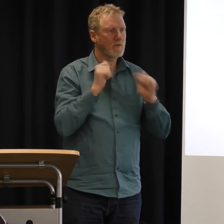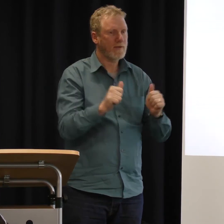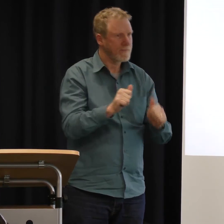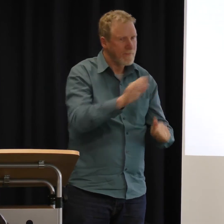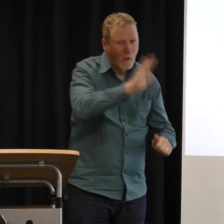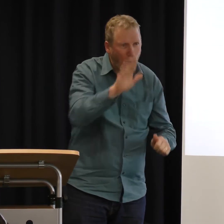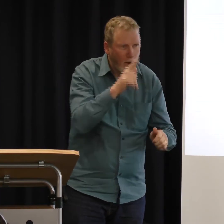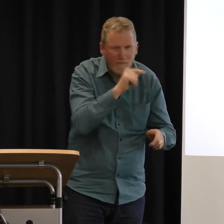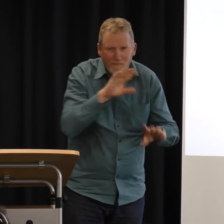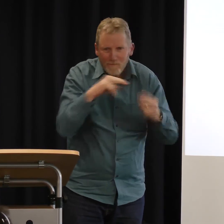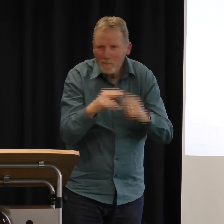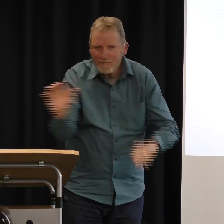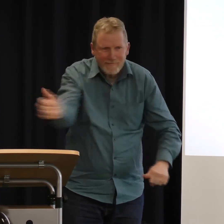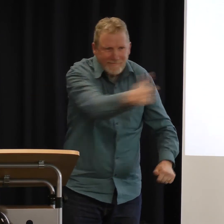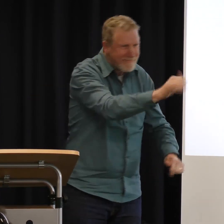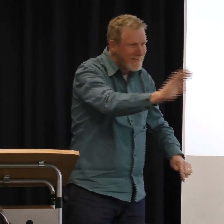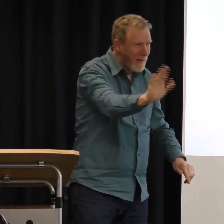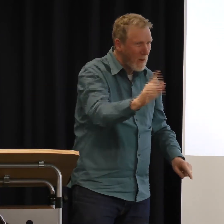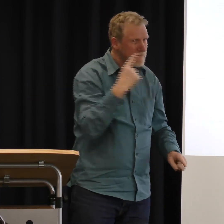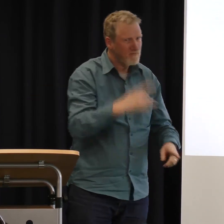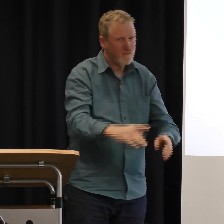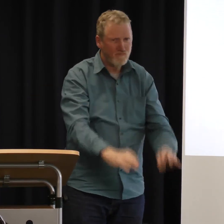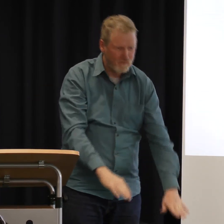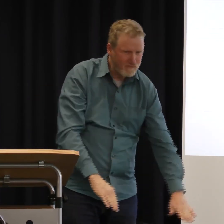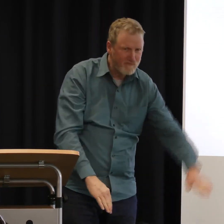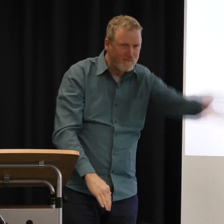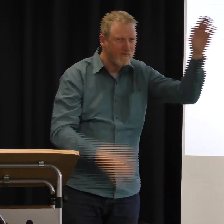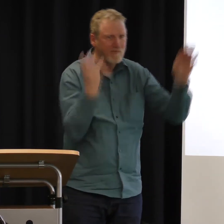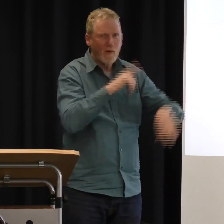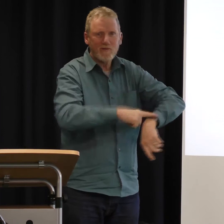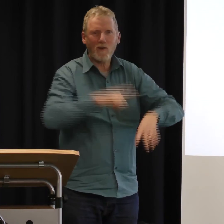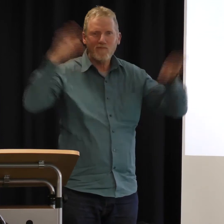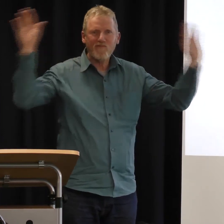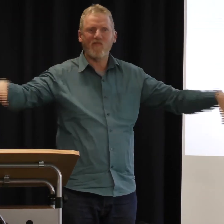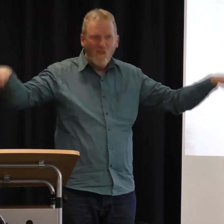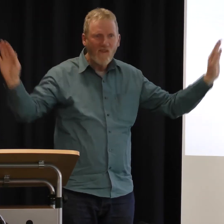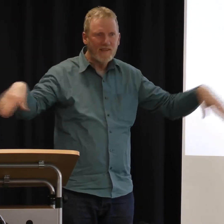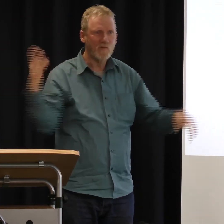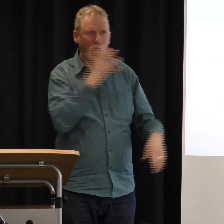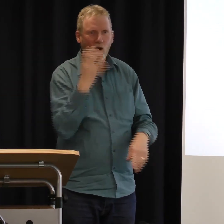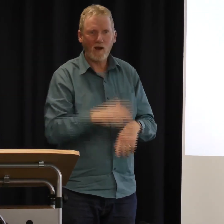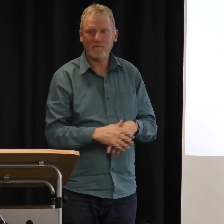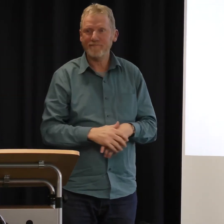Thanks, Rachel. Hello everyone. Hello, Lovett family. It's great to see the children grow. Time does